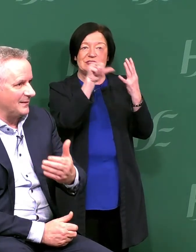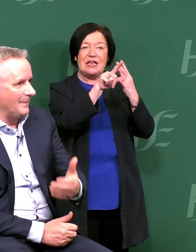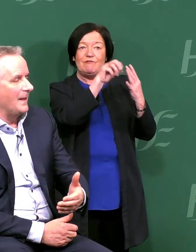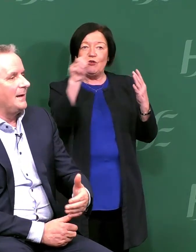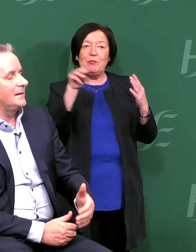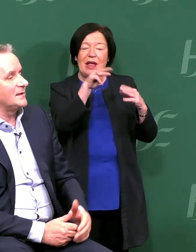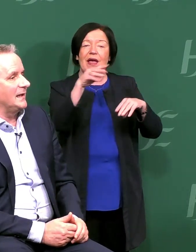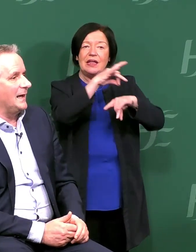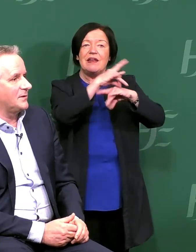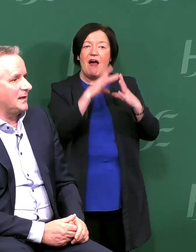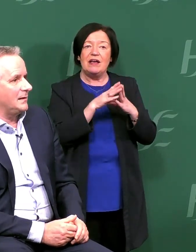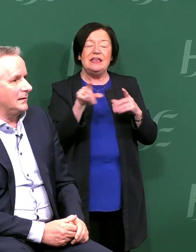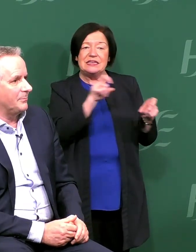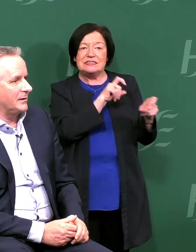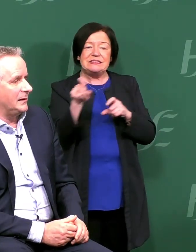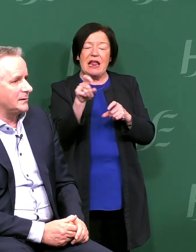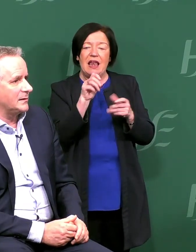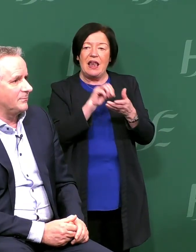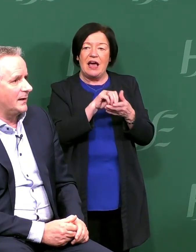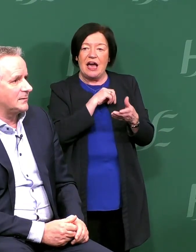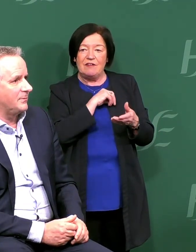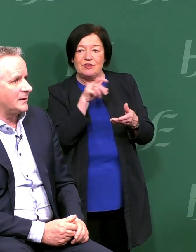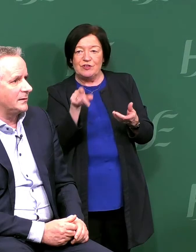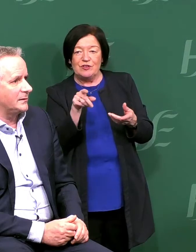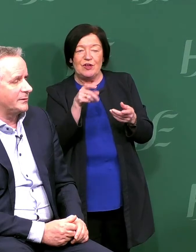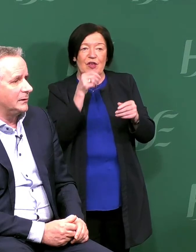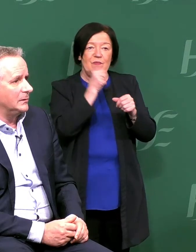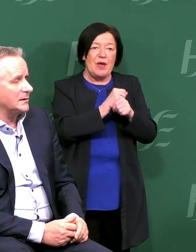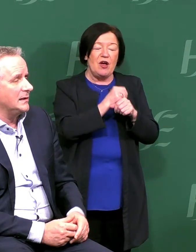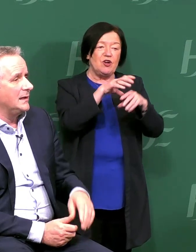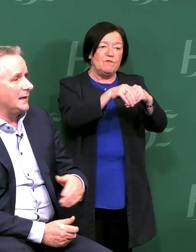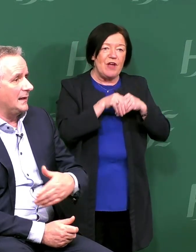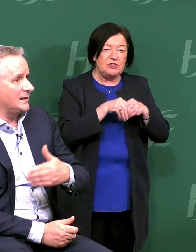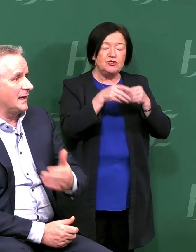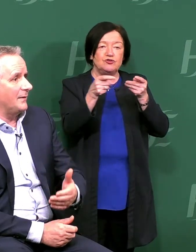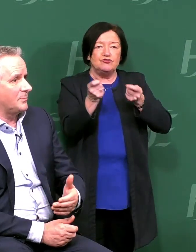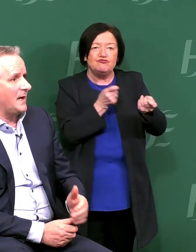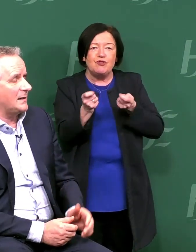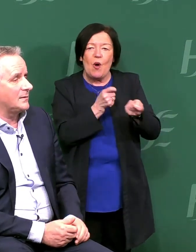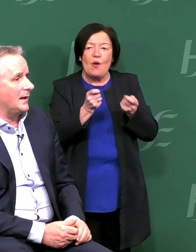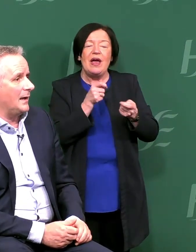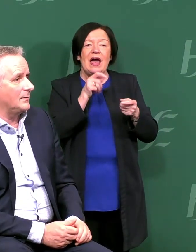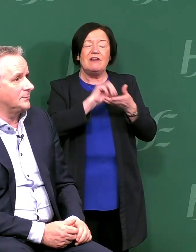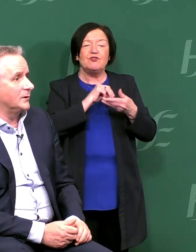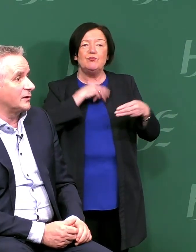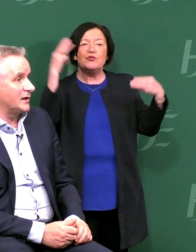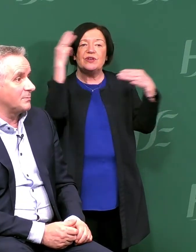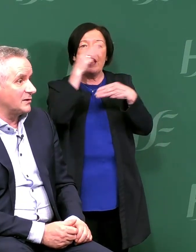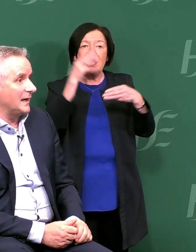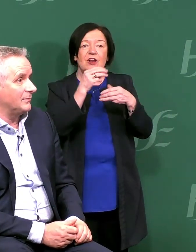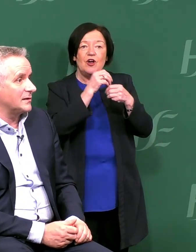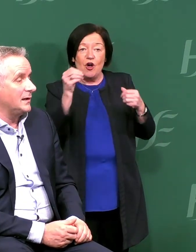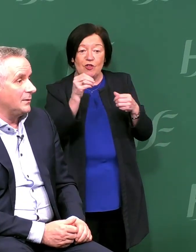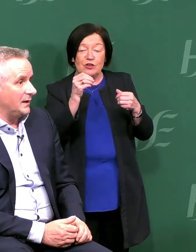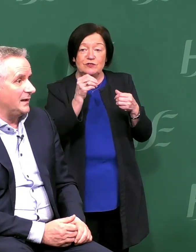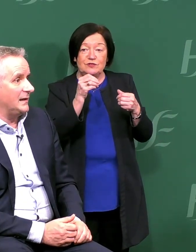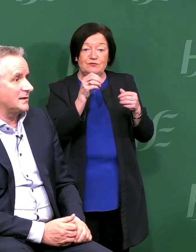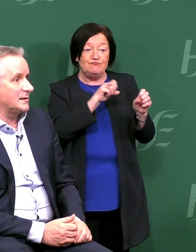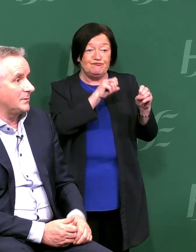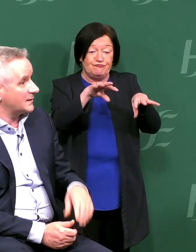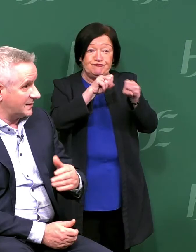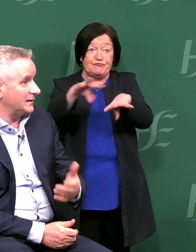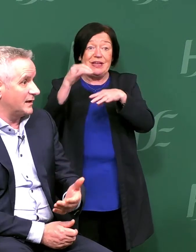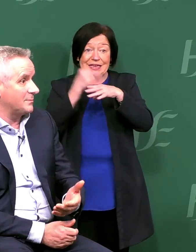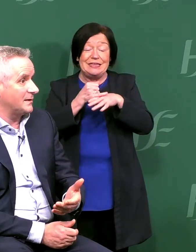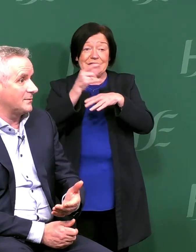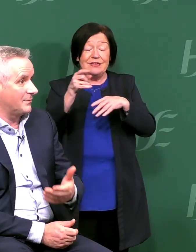in hospital. They still have to take all the precautions, infection prevention controls, and they still have to protect further transmission levels within the health